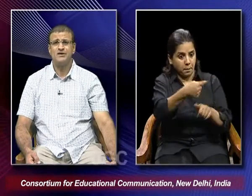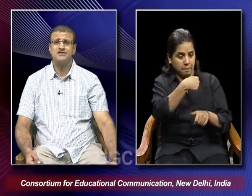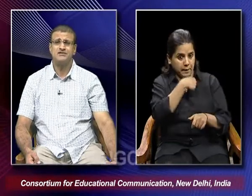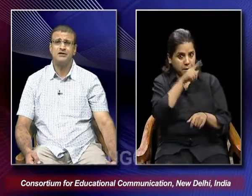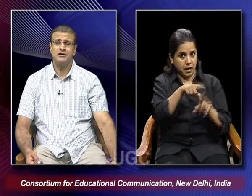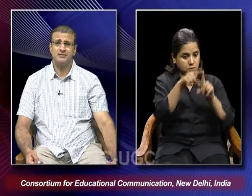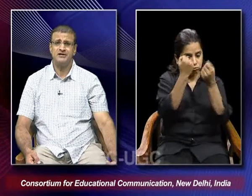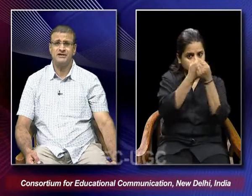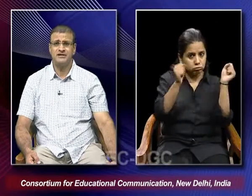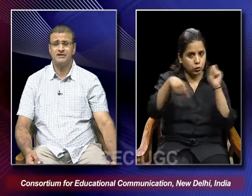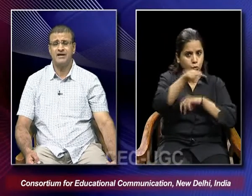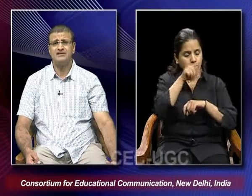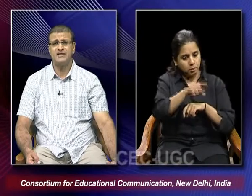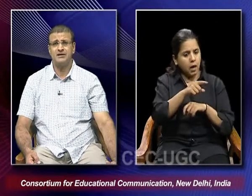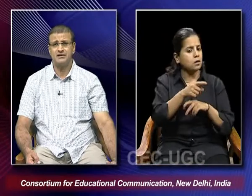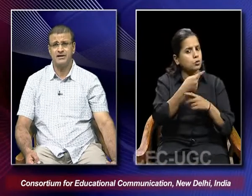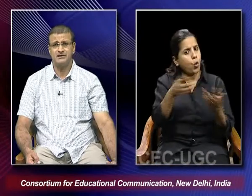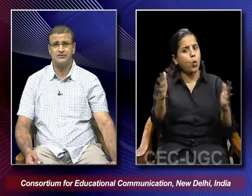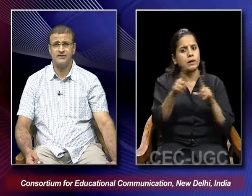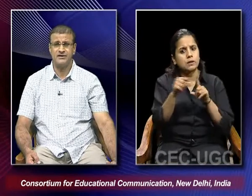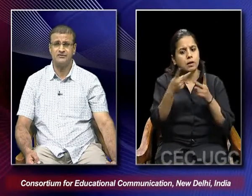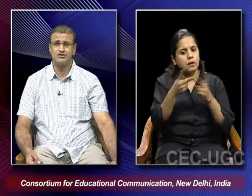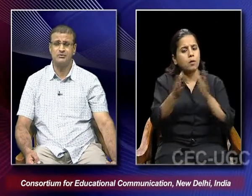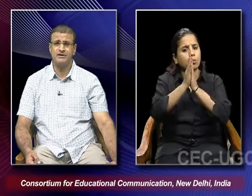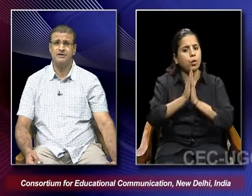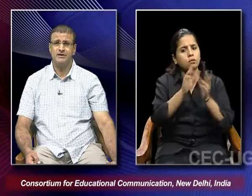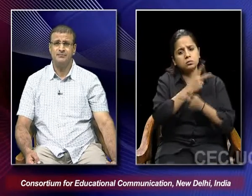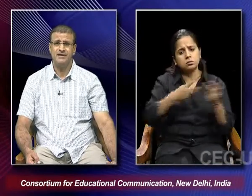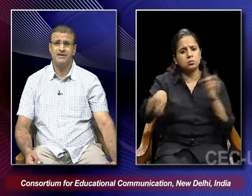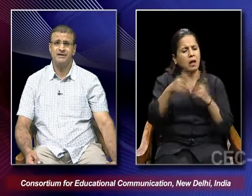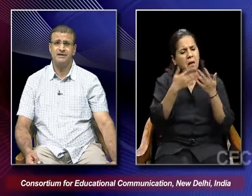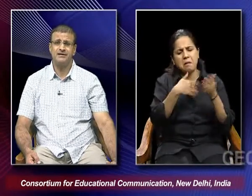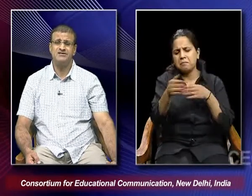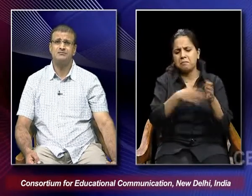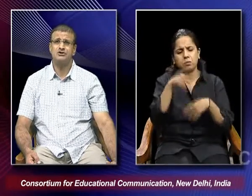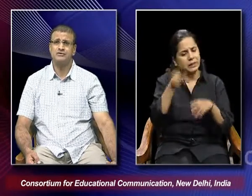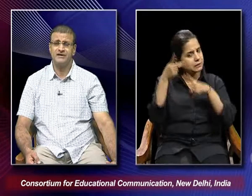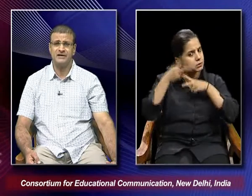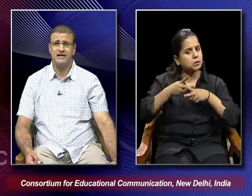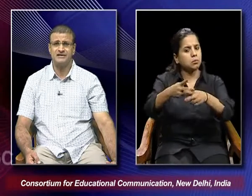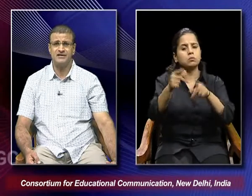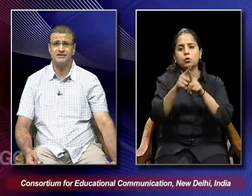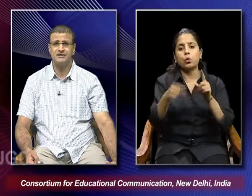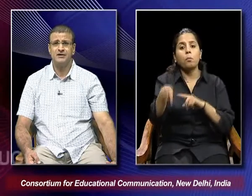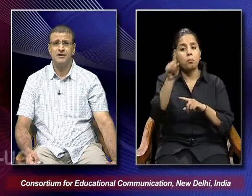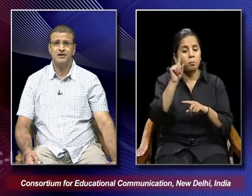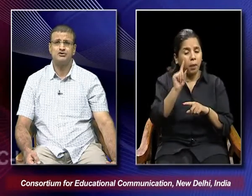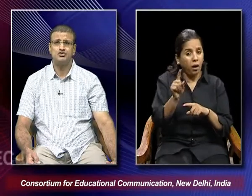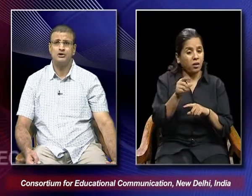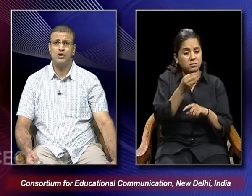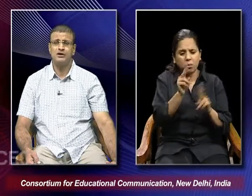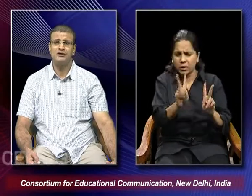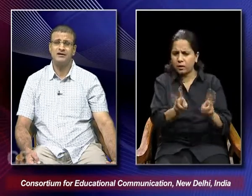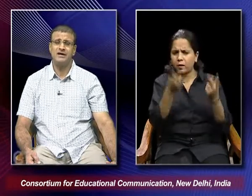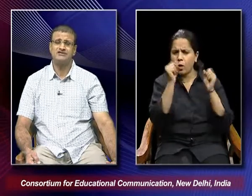democracy, civil, libertarian, and the secular character of India was to be maintained, and some sort of an egalitarian